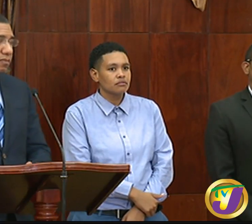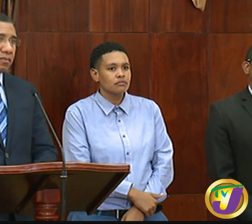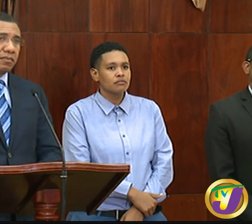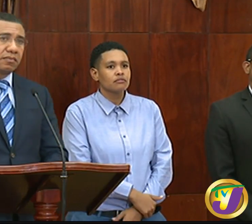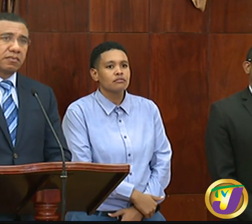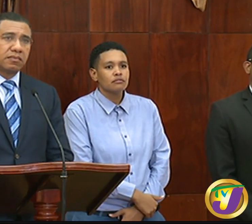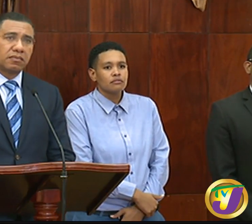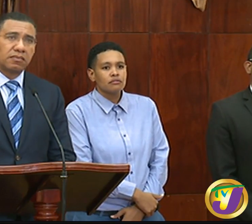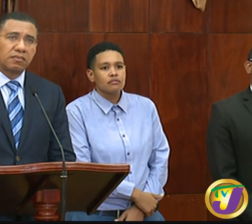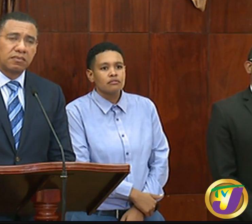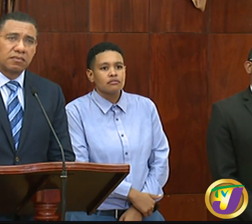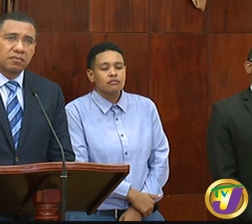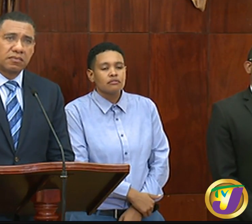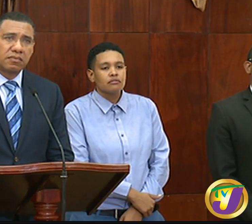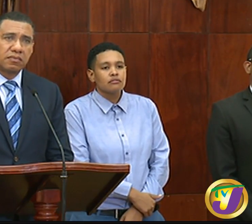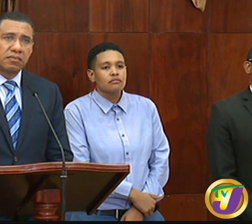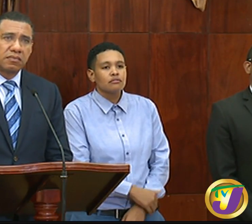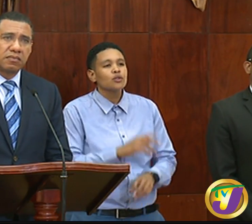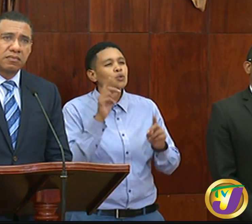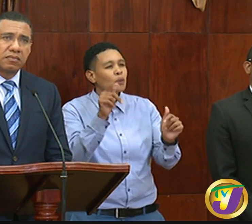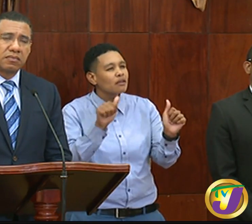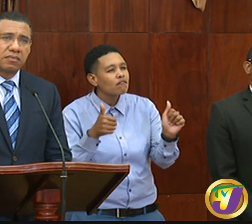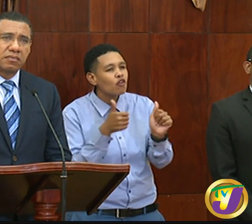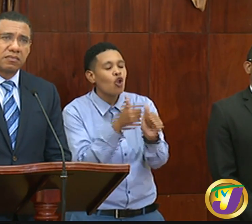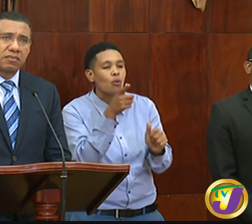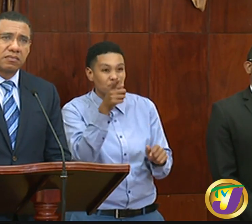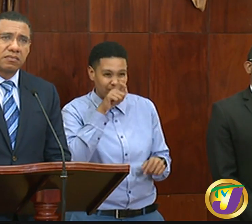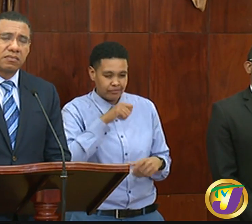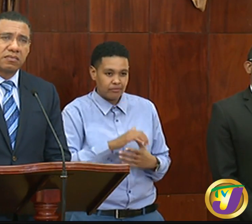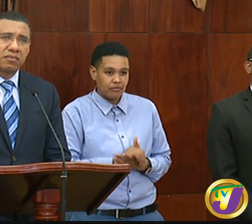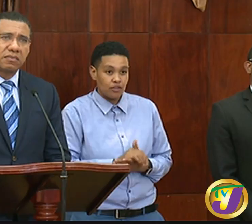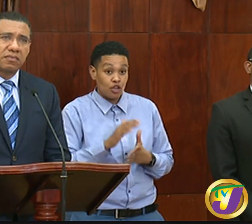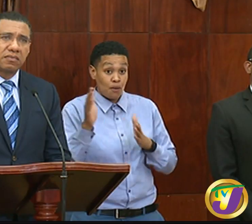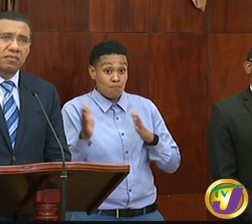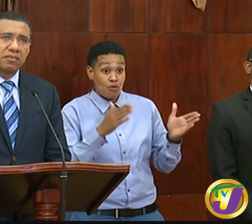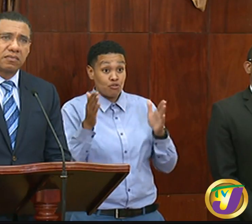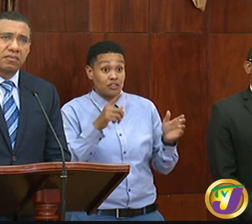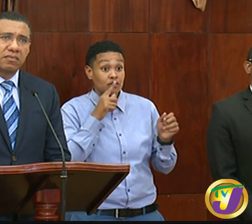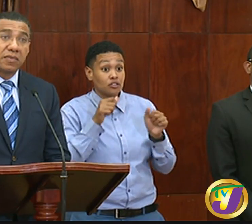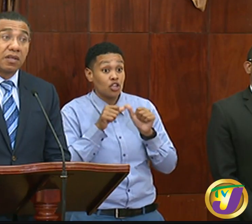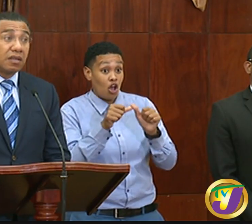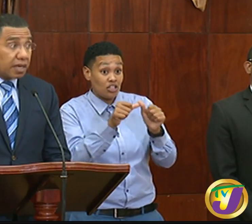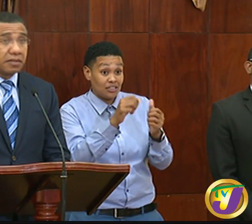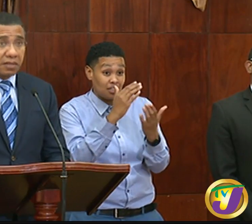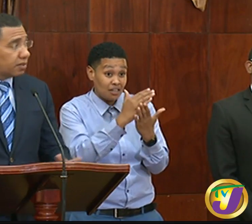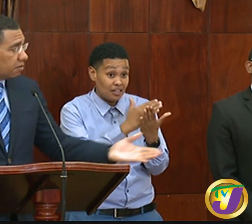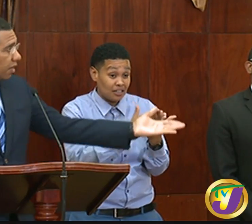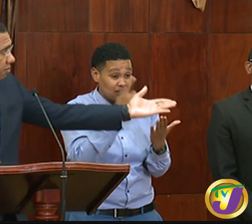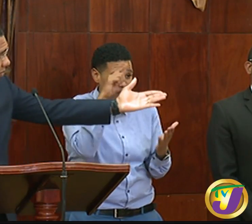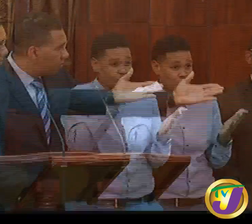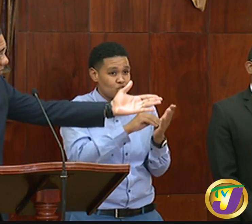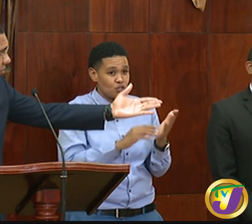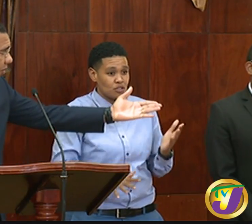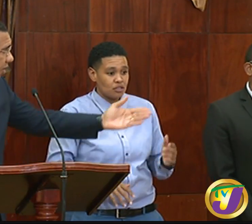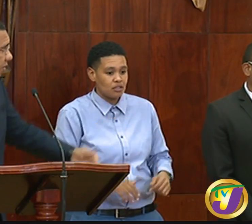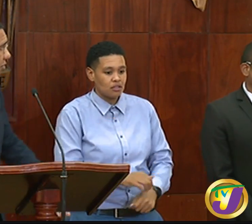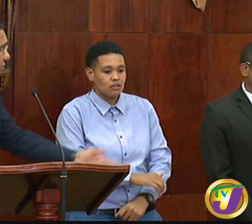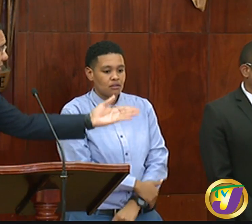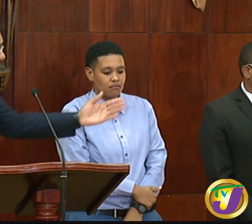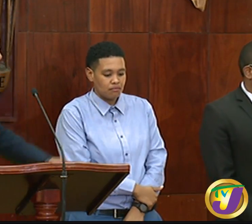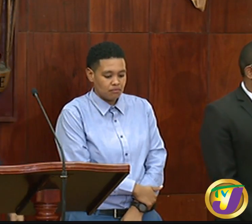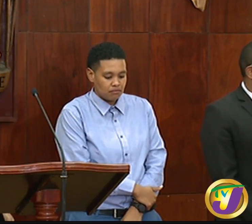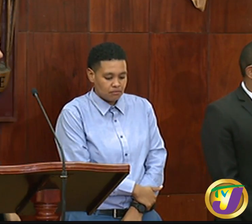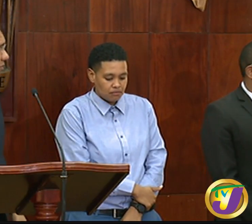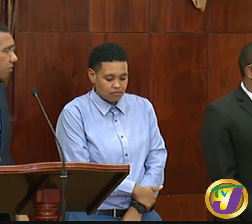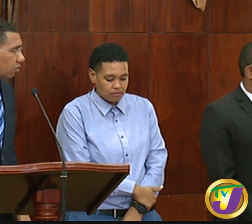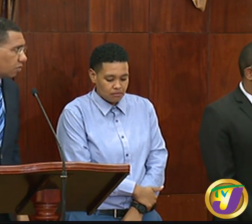thing, our preparations, the measures in place to continue the lessons for these students. Yes, via, yes. Permanent Secretary